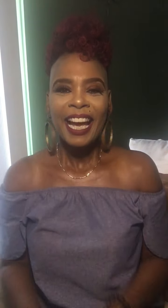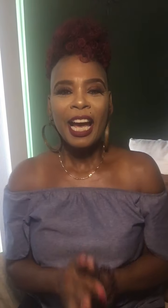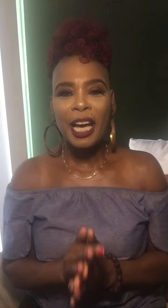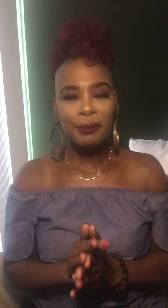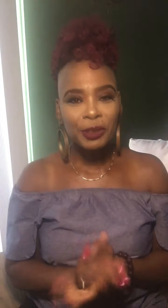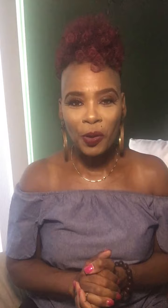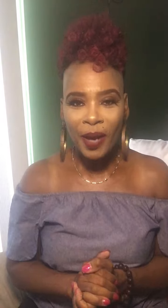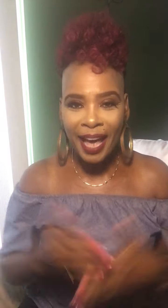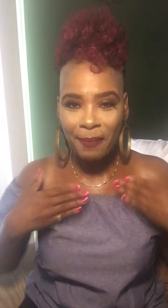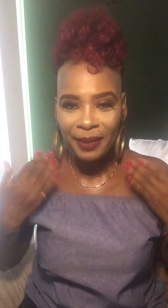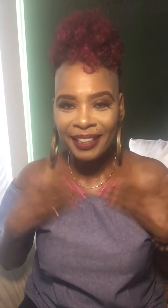I am so happy